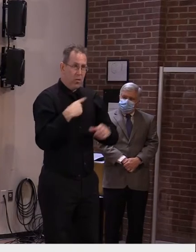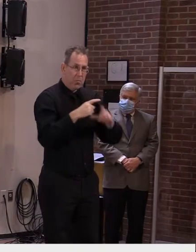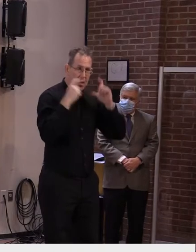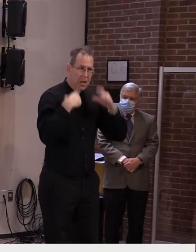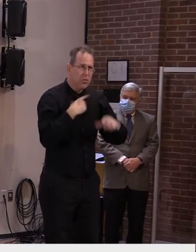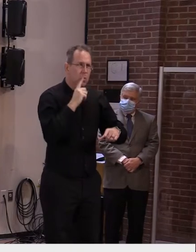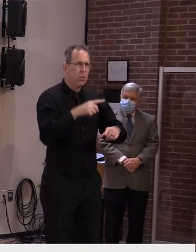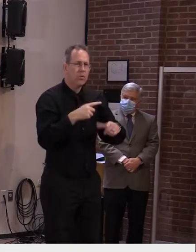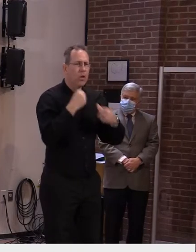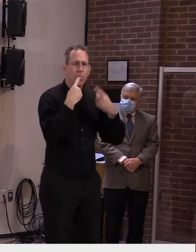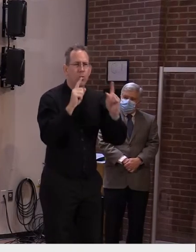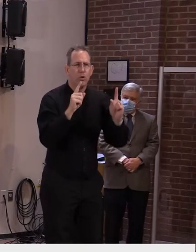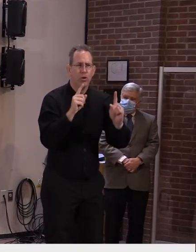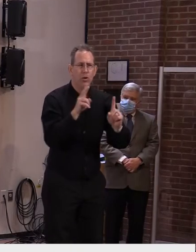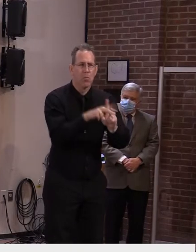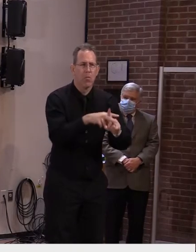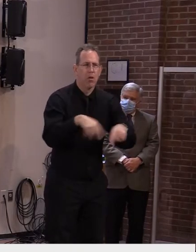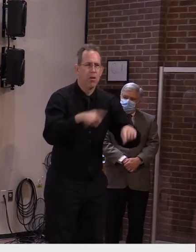wearing them now.